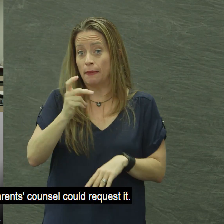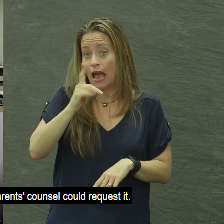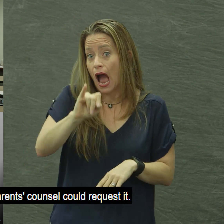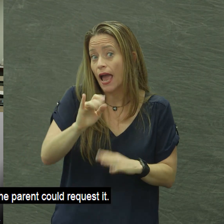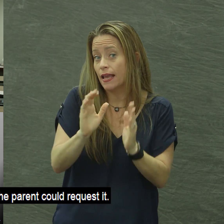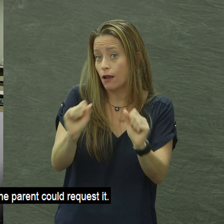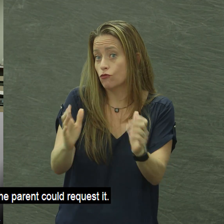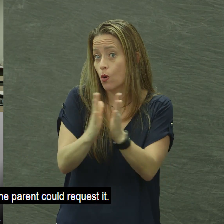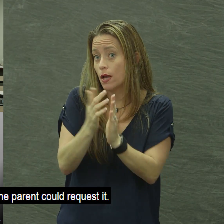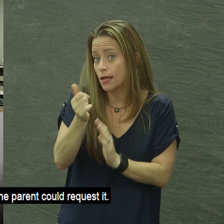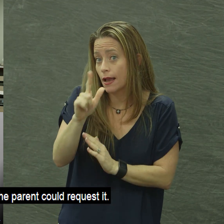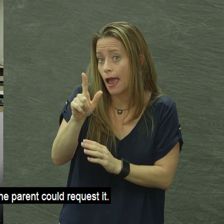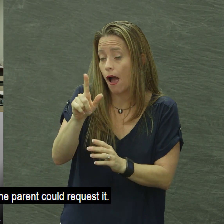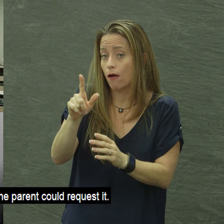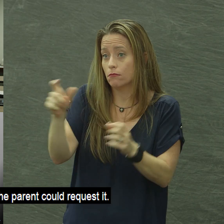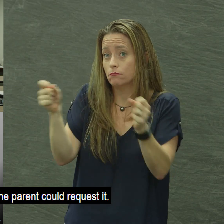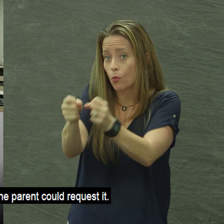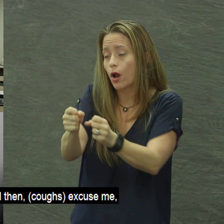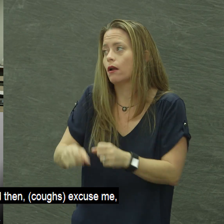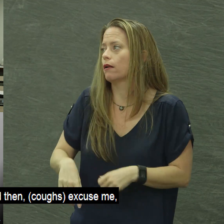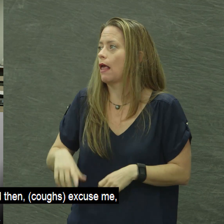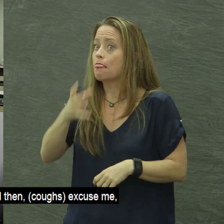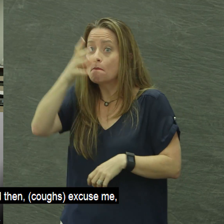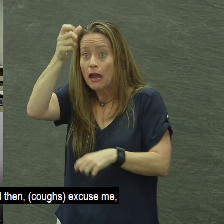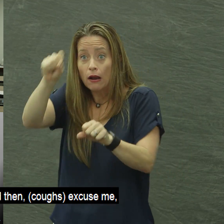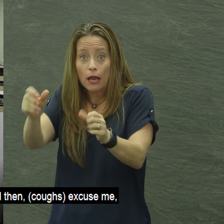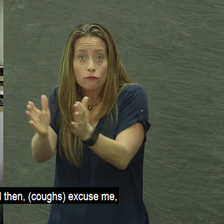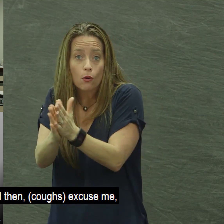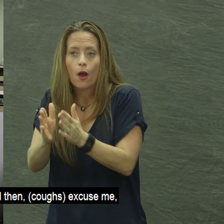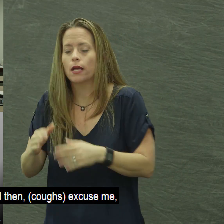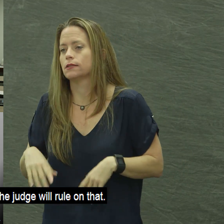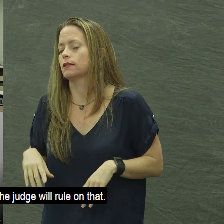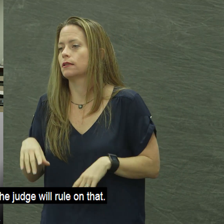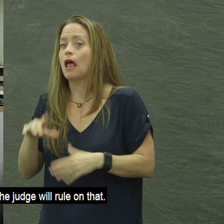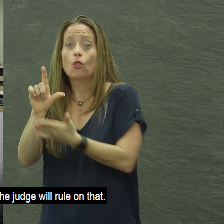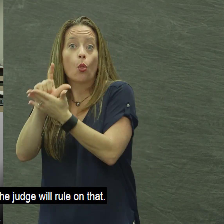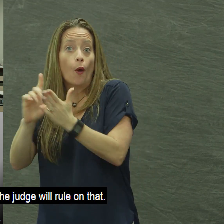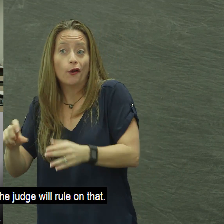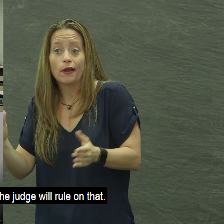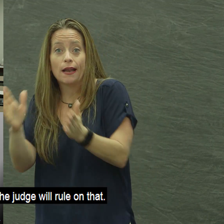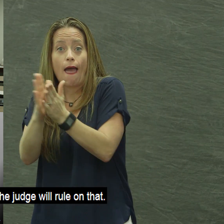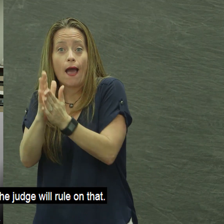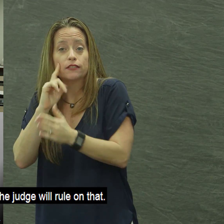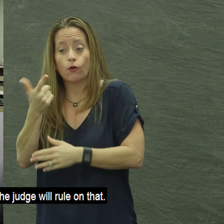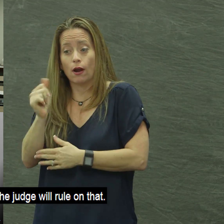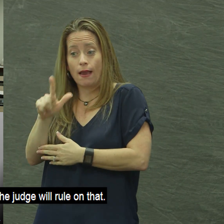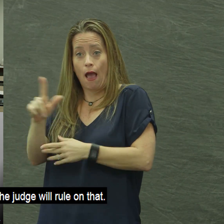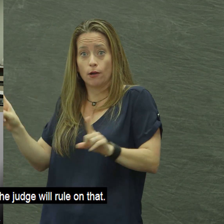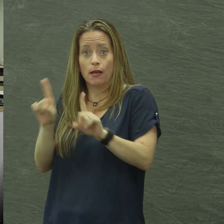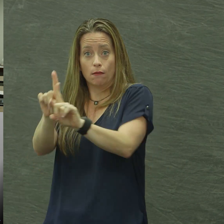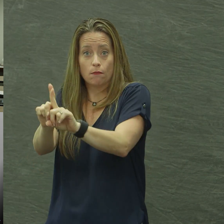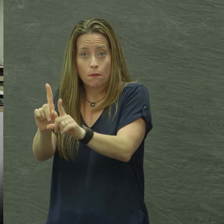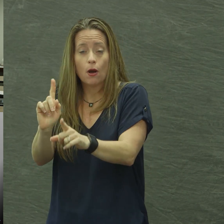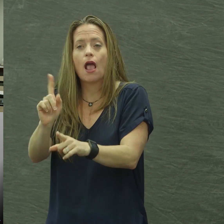could request it, the parent could request it, and then, excuse me, the judge will rule on that.